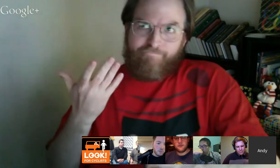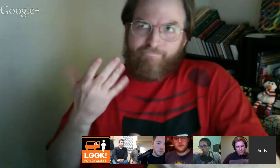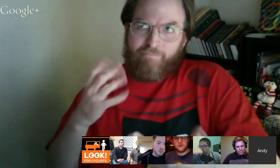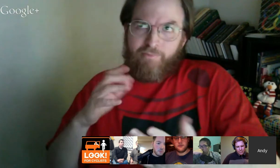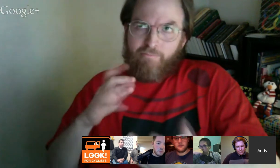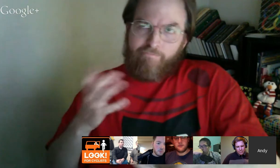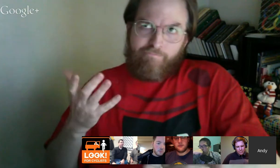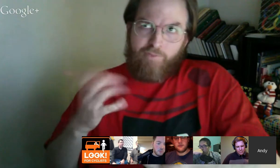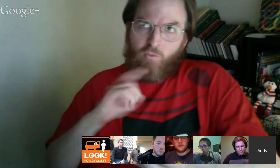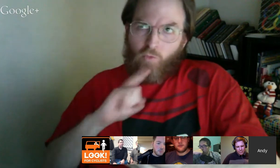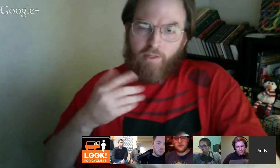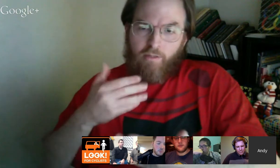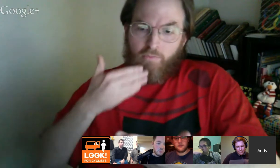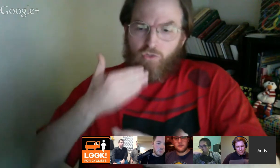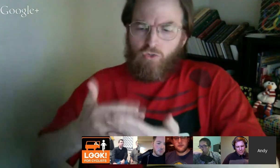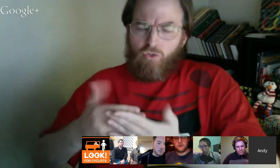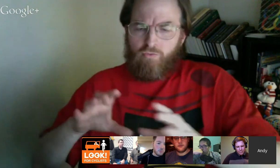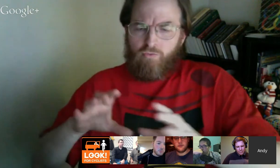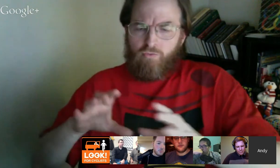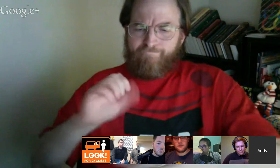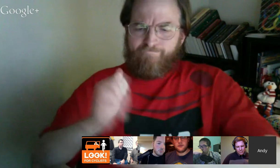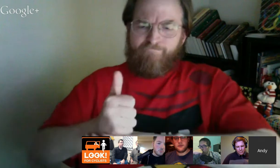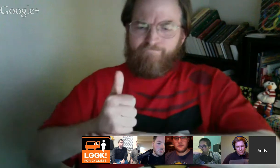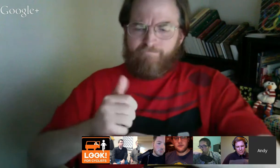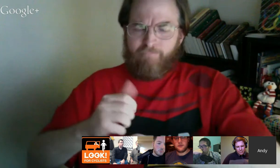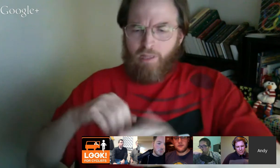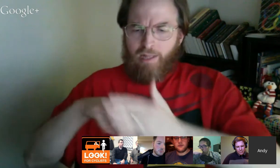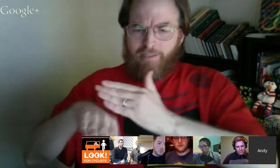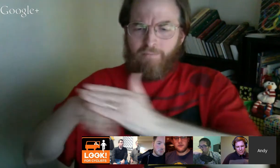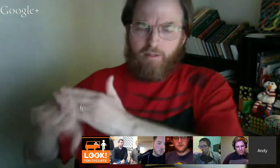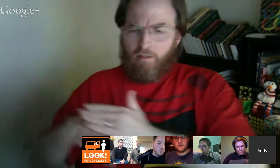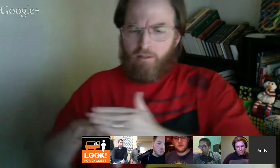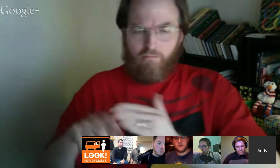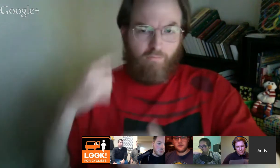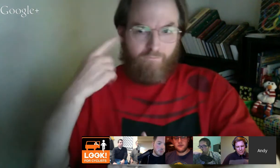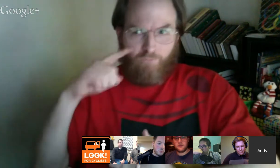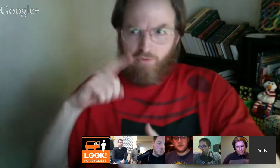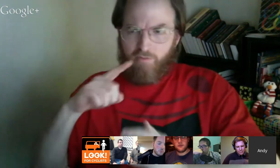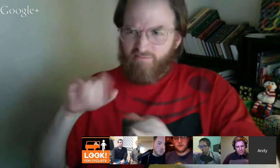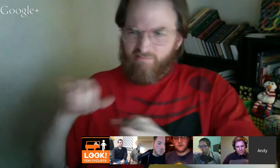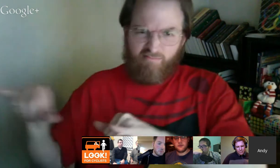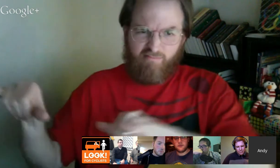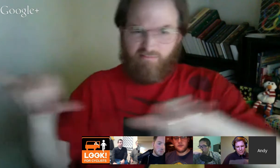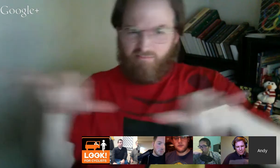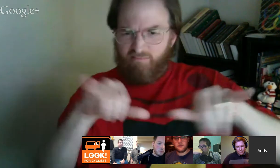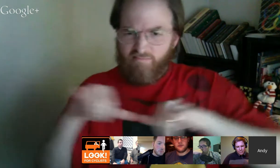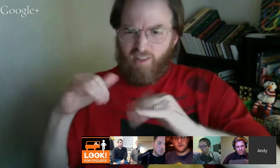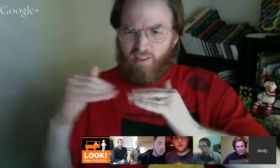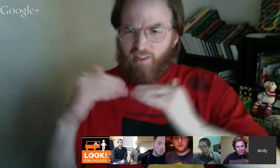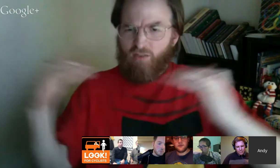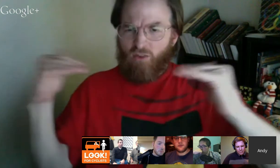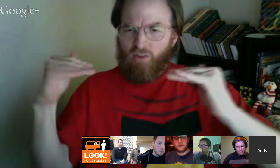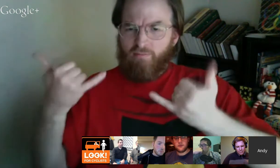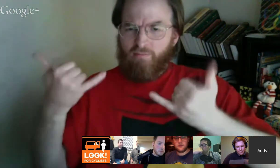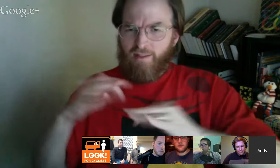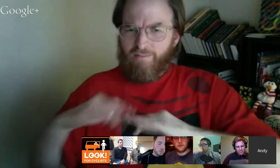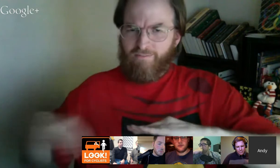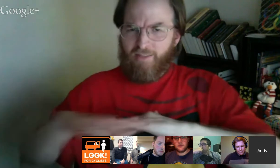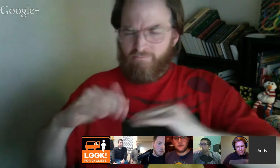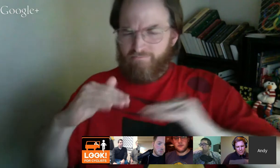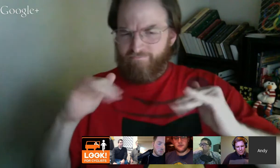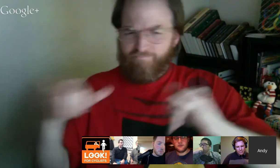it's I'm thinking, well, it could be good to set up accessibility